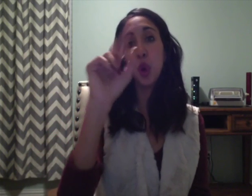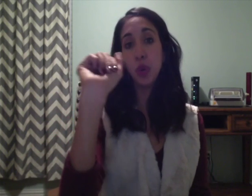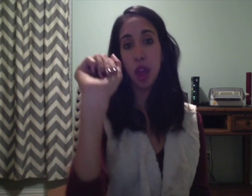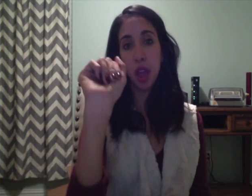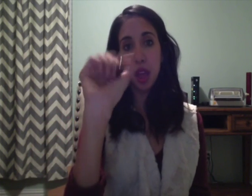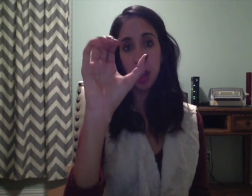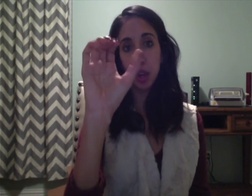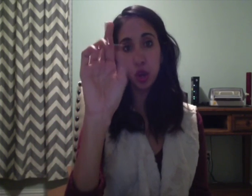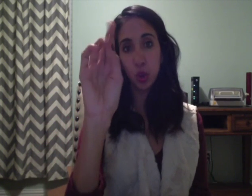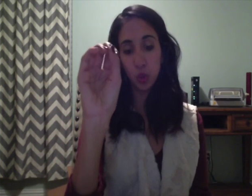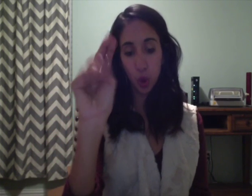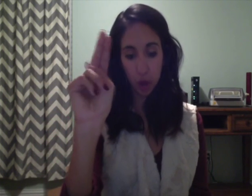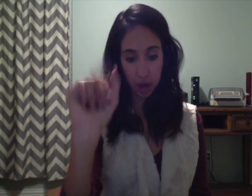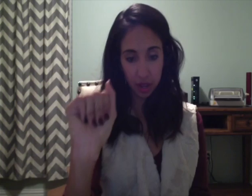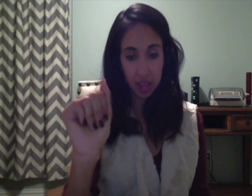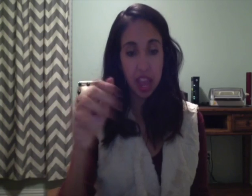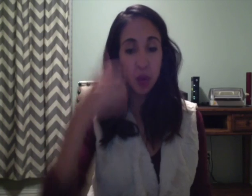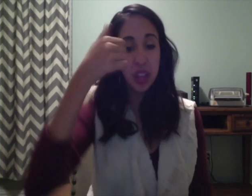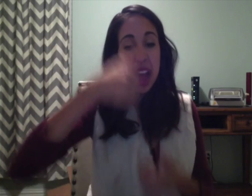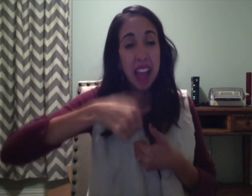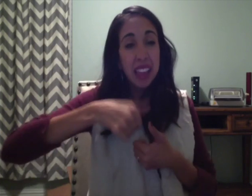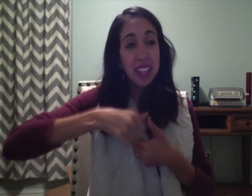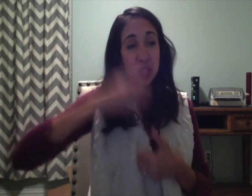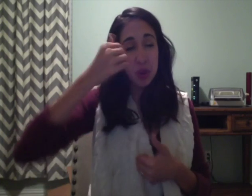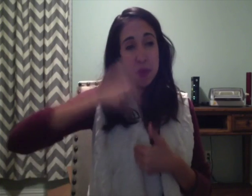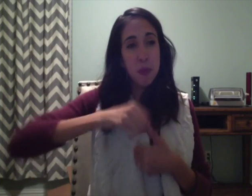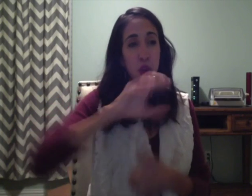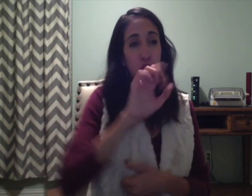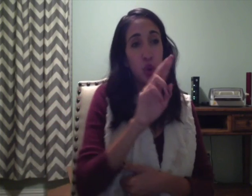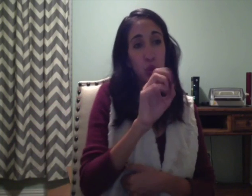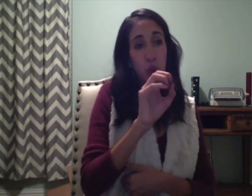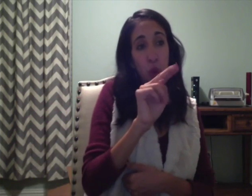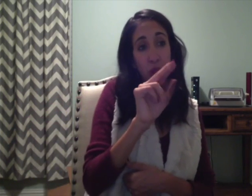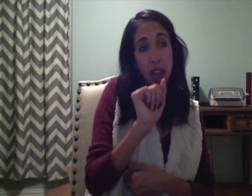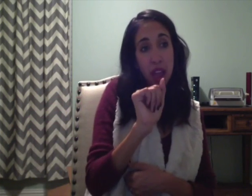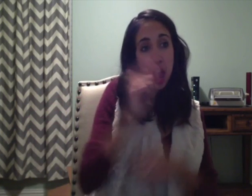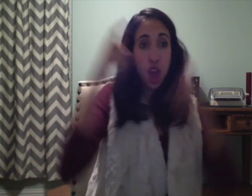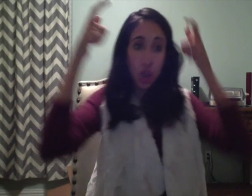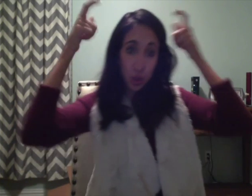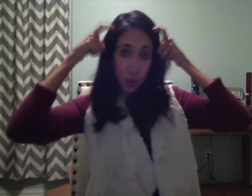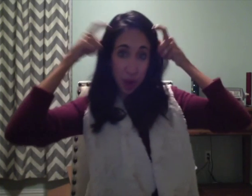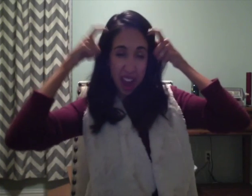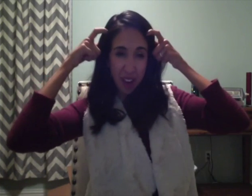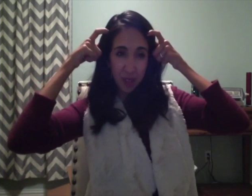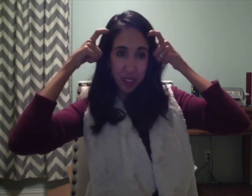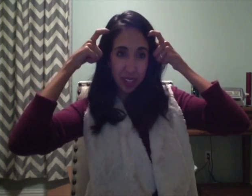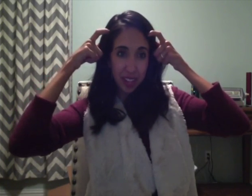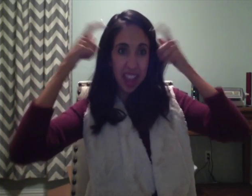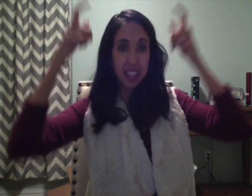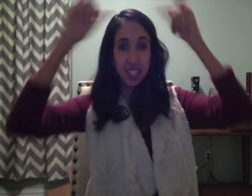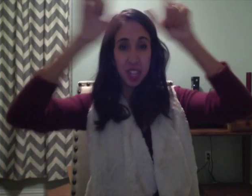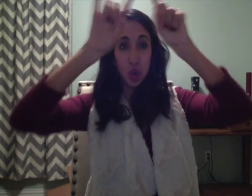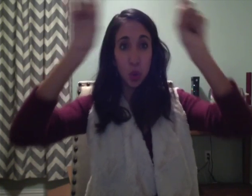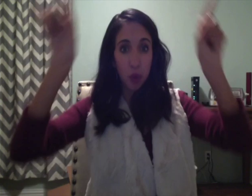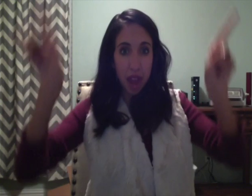corona. Corona. I like to remember corona, crown. It's the